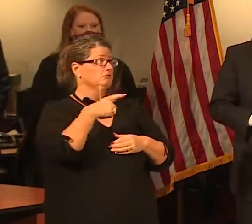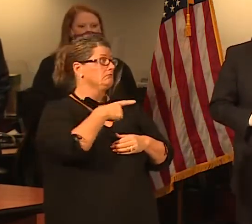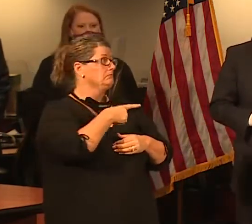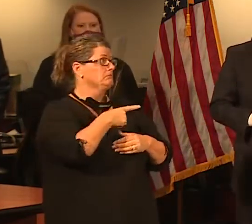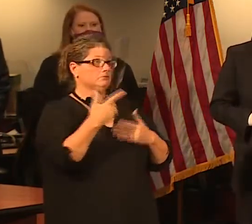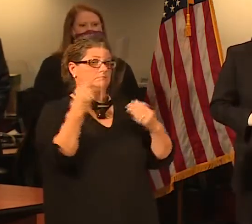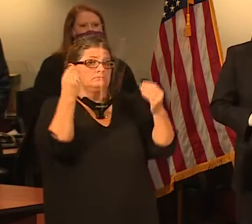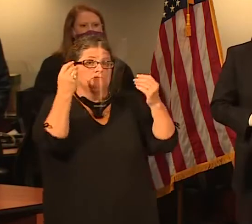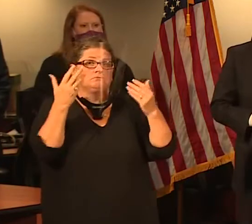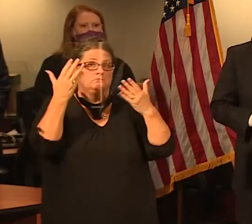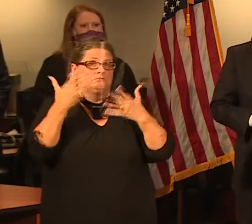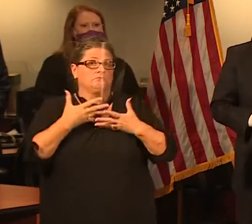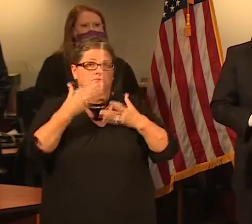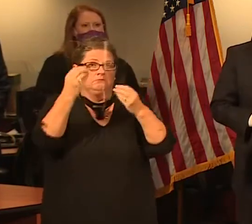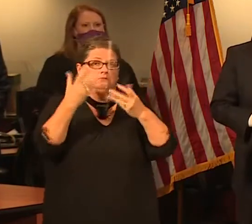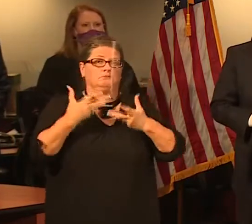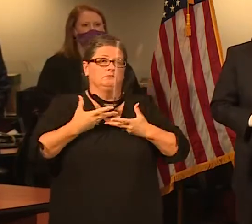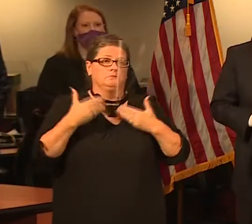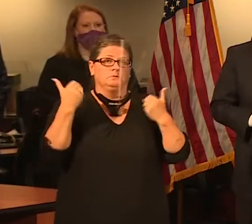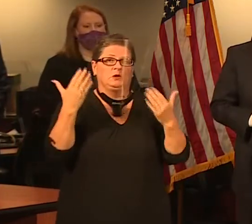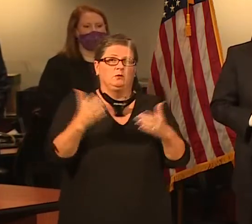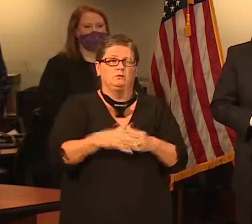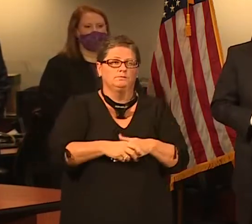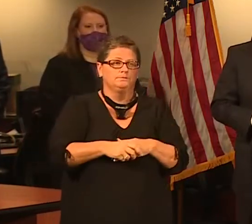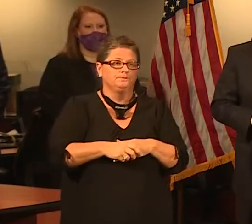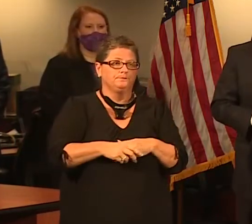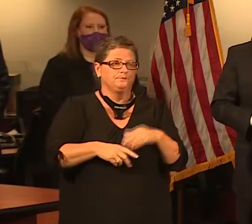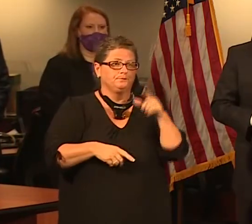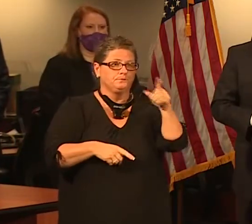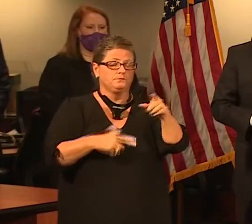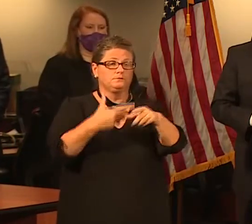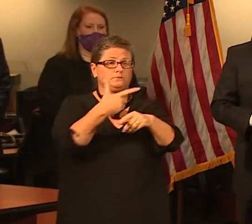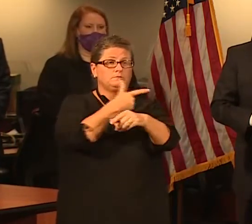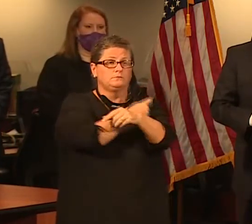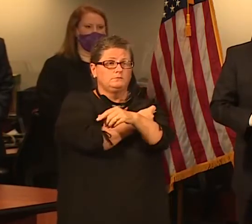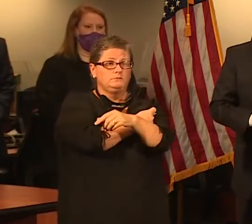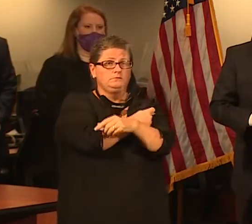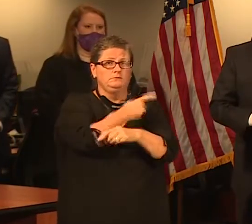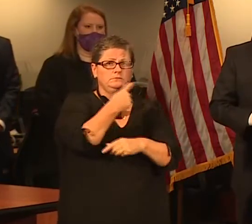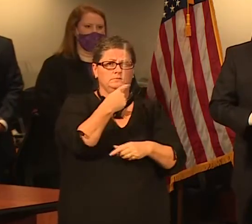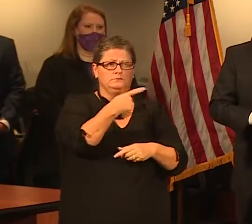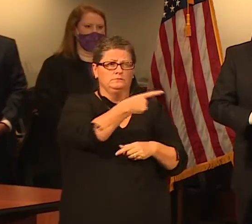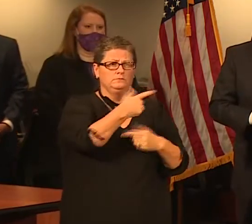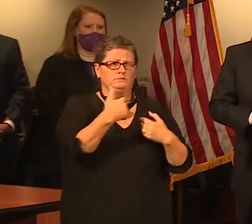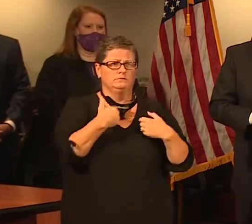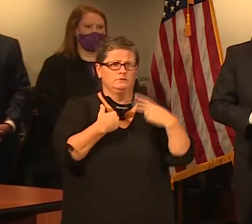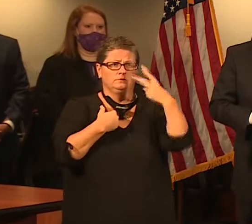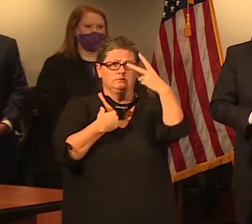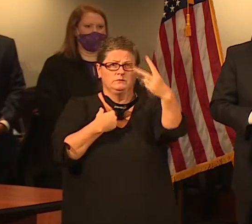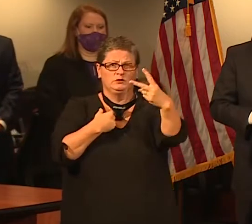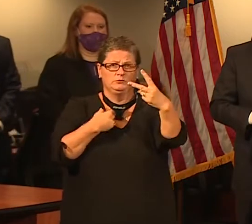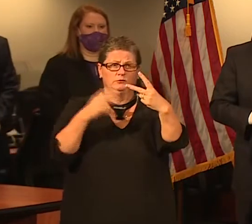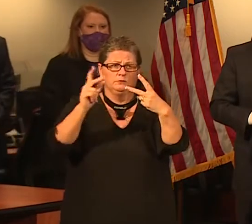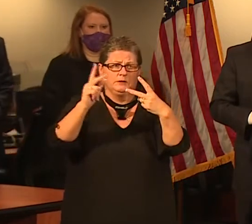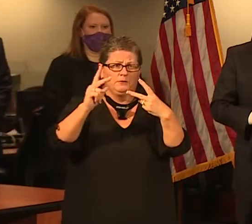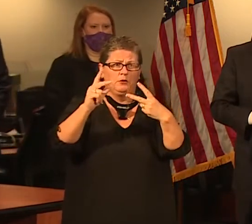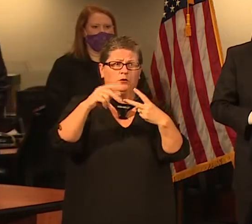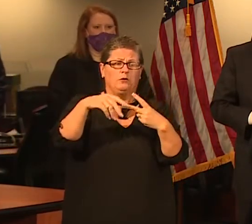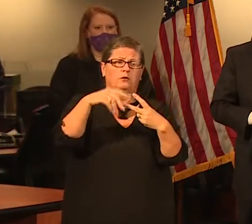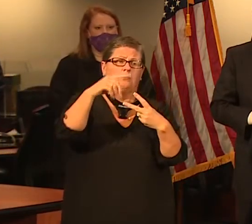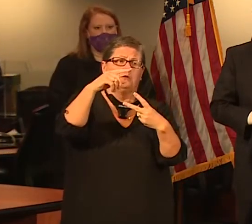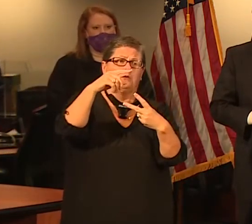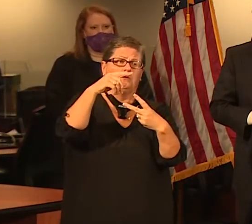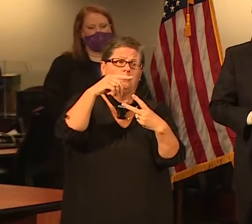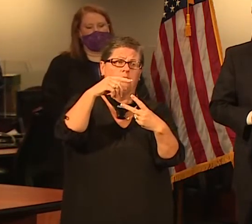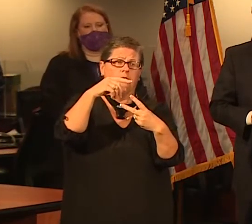I'm not aware at this moment in time. Also on the issue of vaccines, you kind of have two pots of people. You have some on one side who